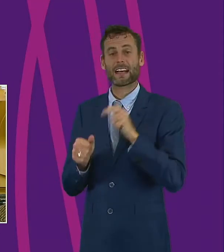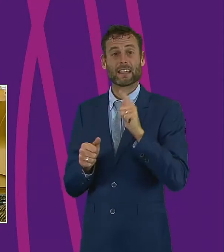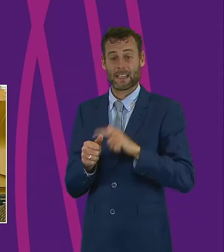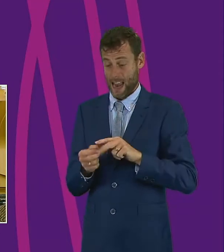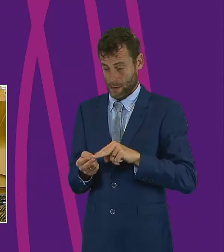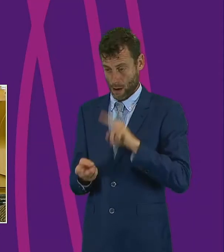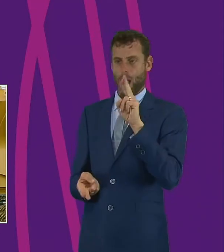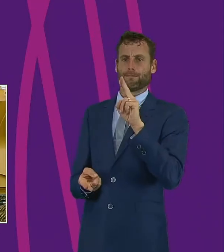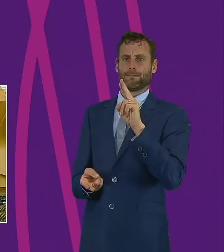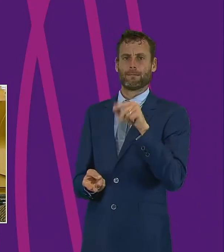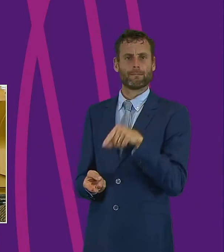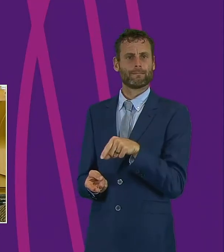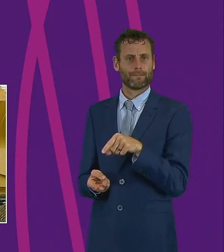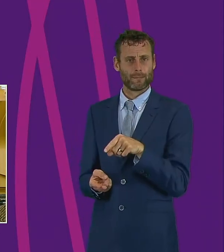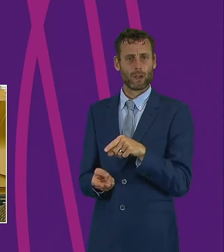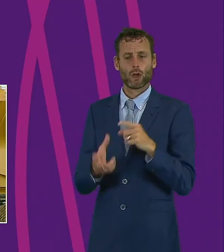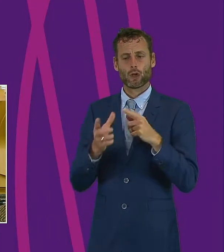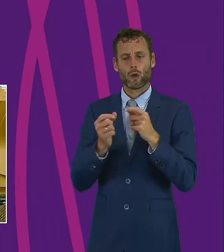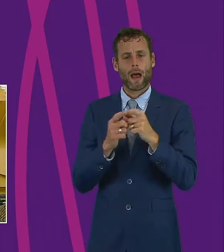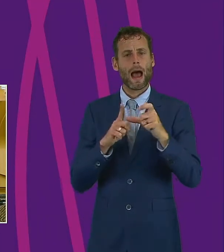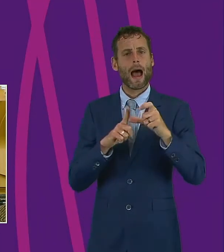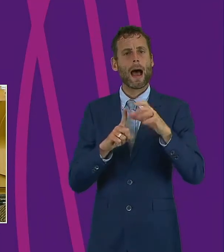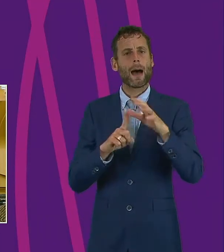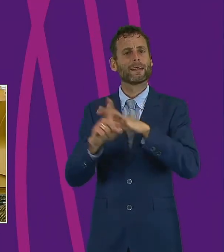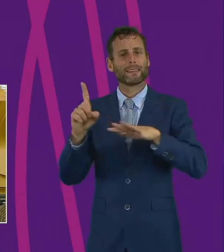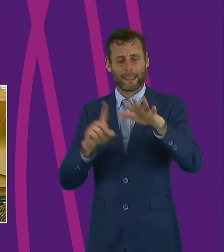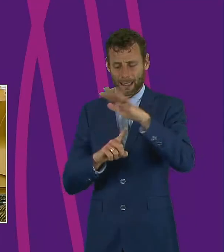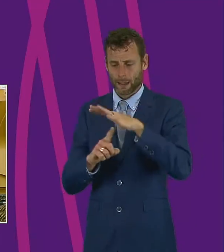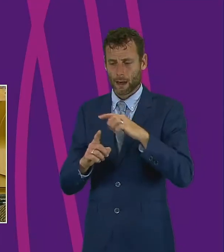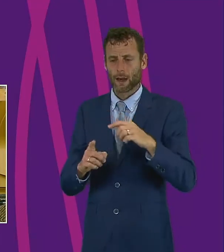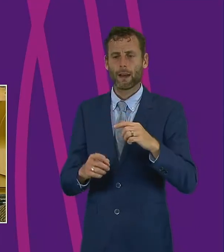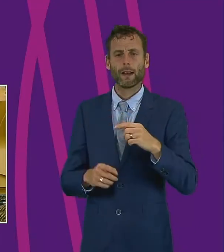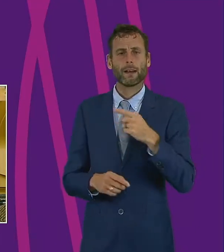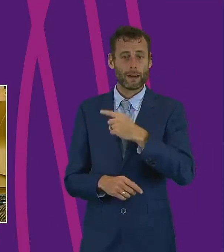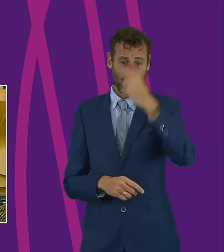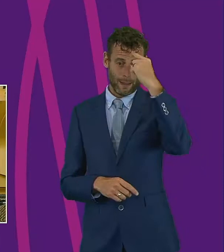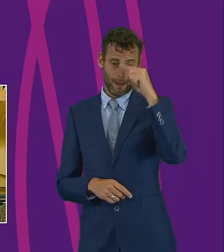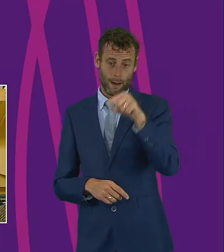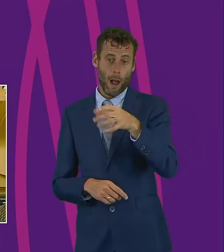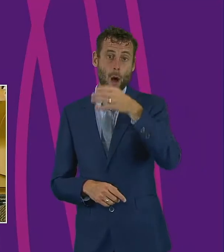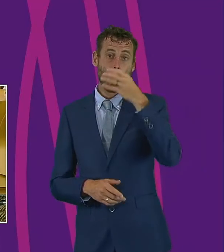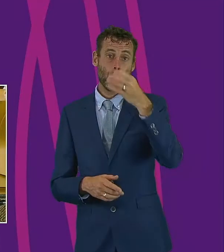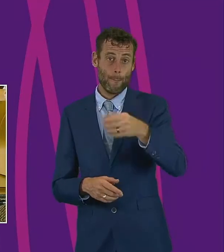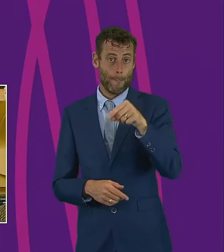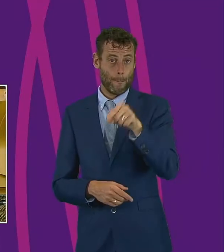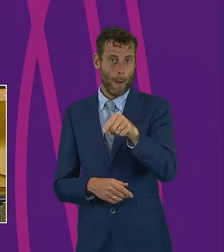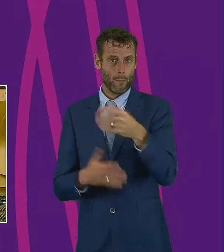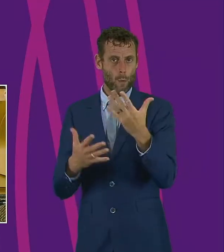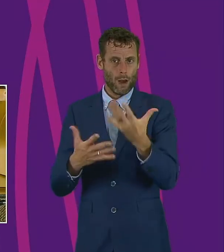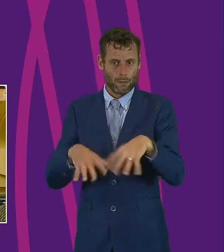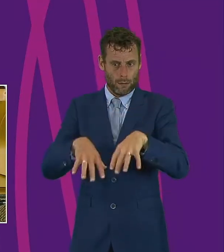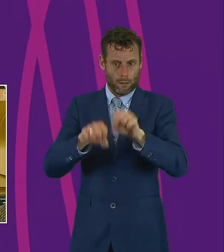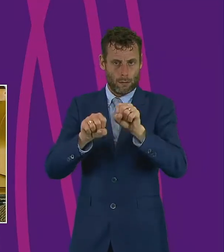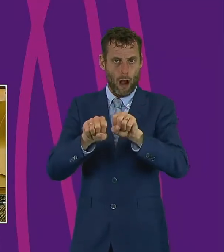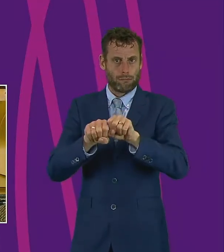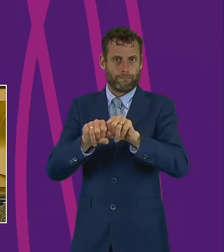is that the IMT think that the pub-associated cluster is certainly